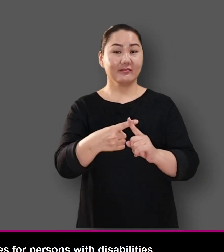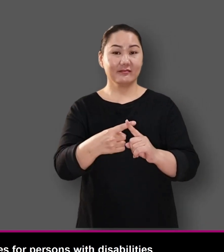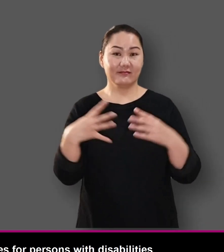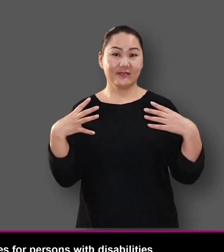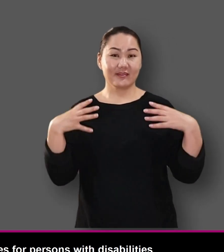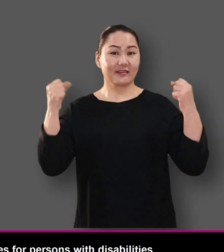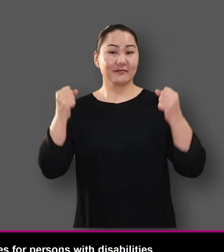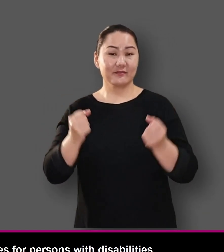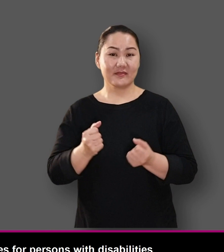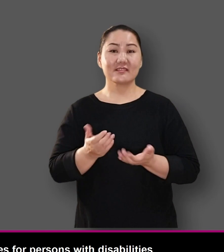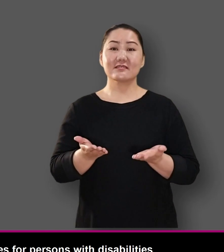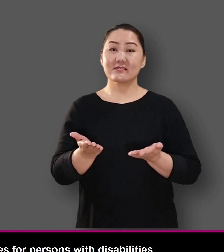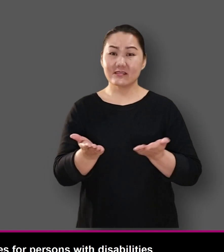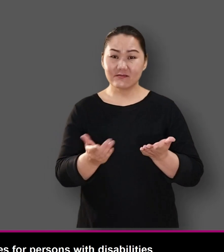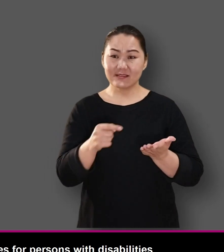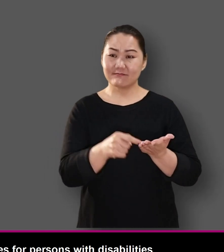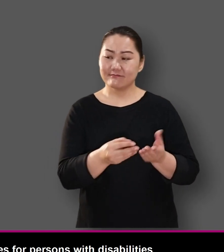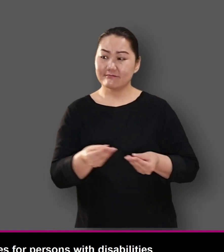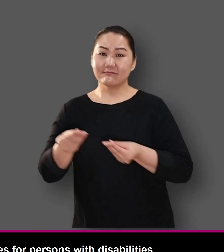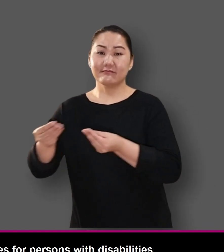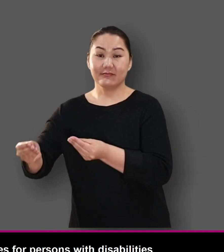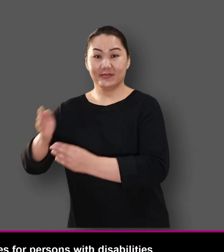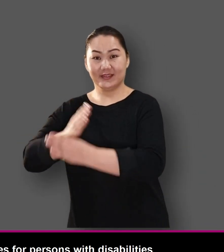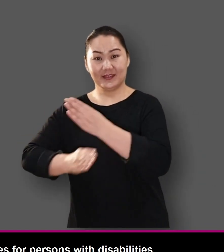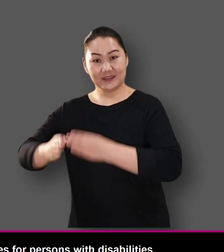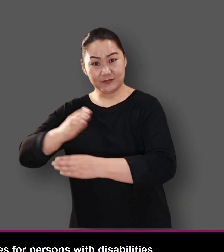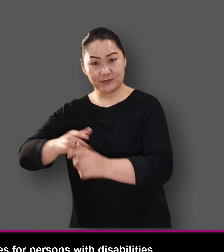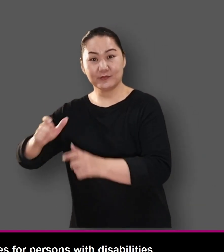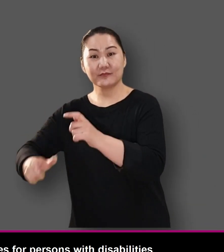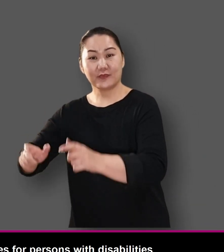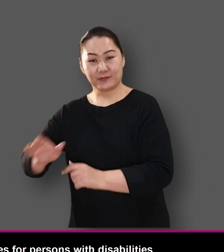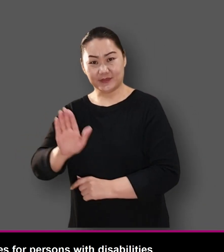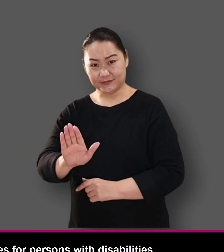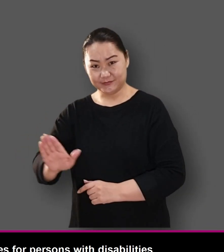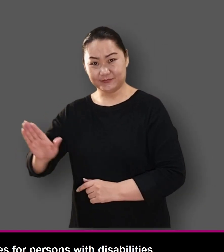and rehabilitation services for persons with disabilities,